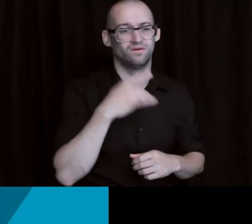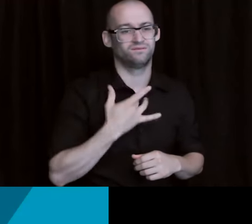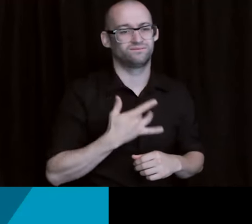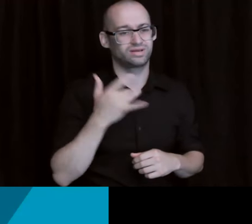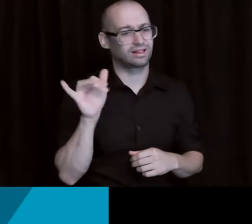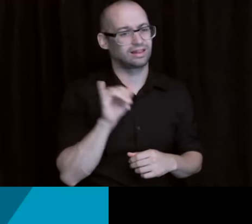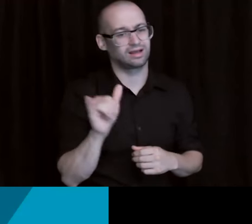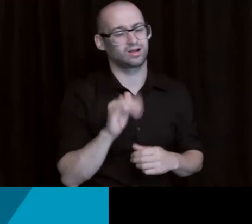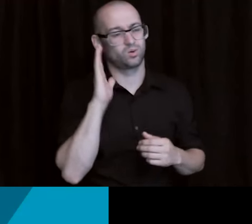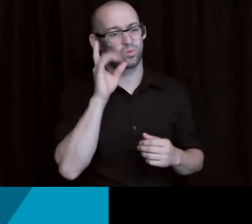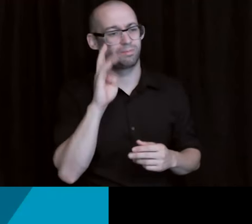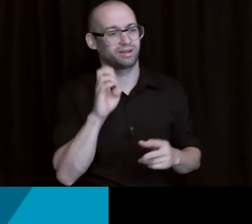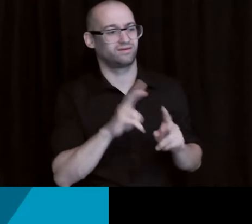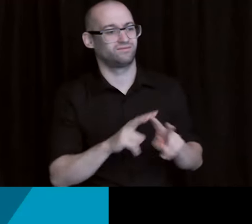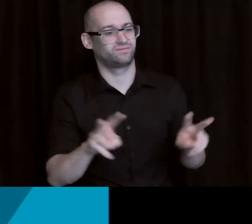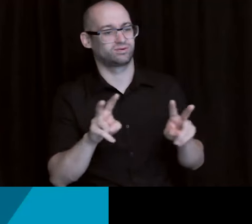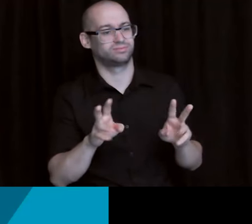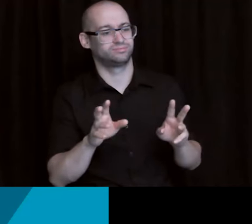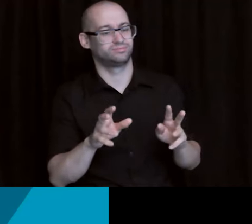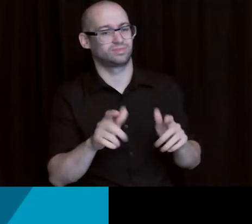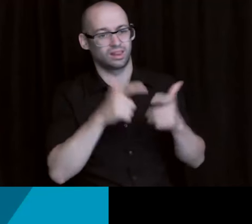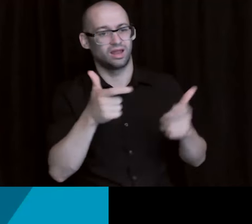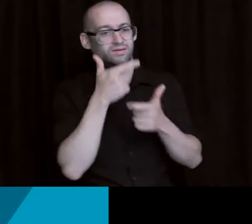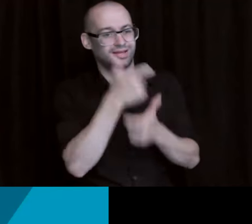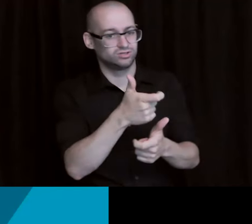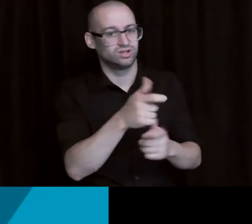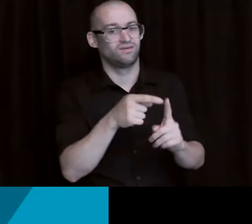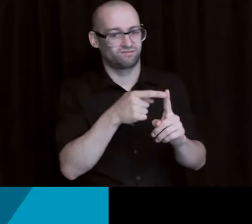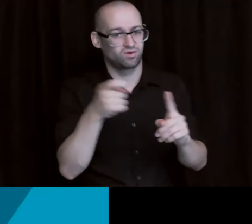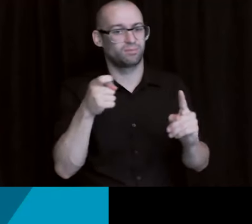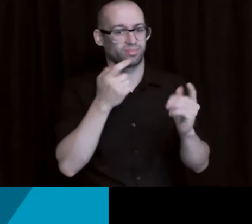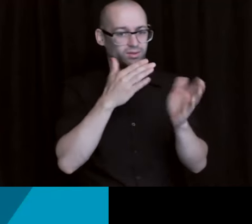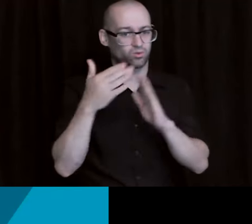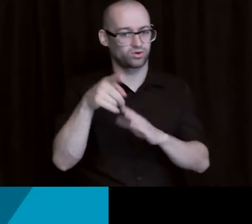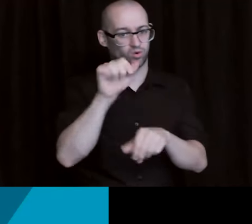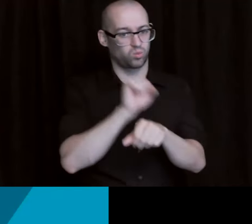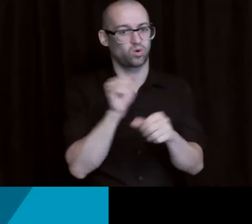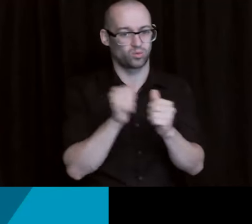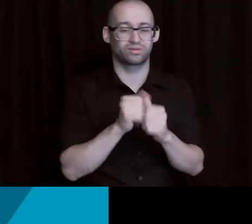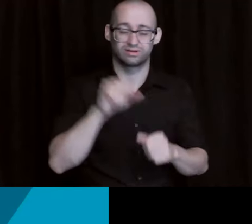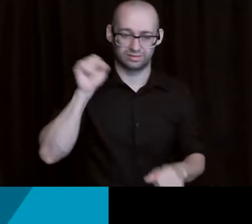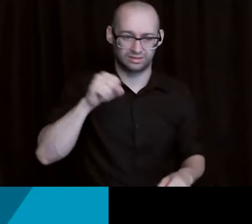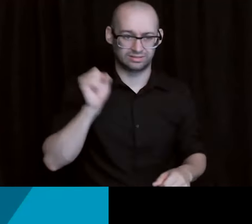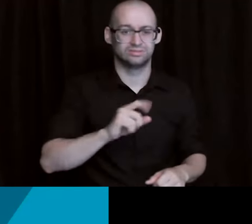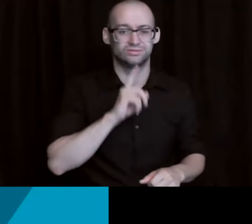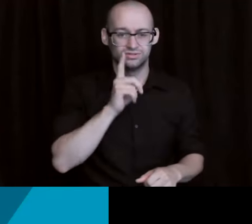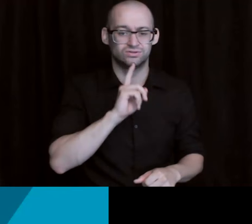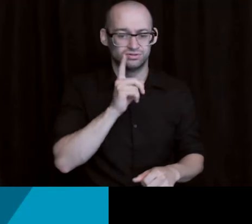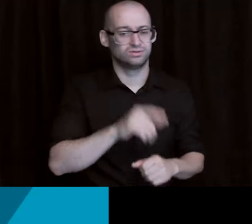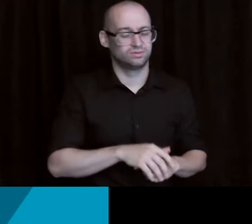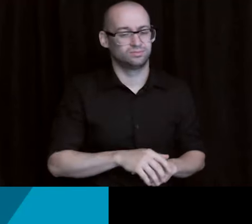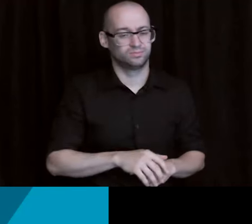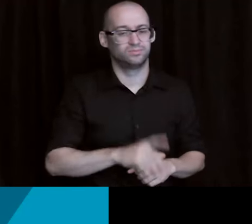there would be significant interest in continuing that program from the community that you are working with? Yes, definitely. And I think